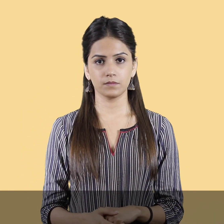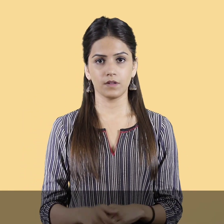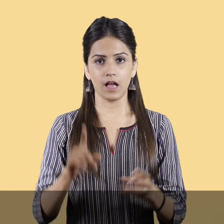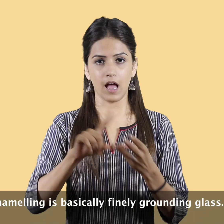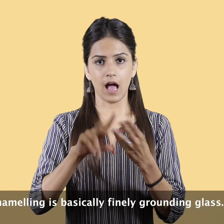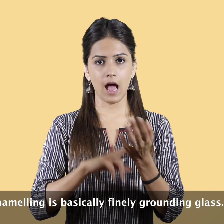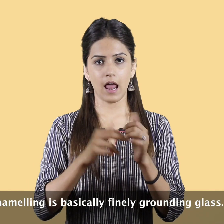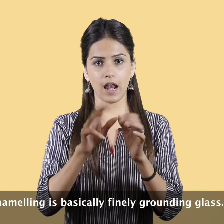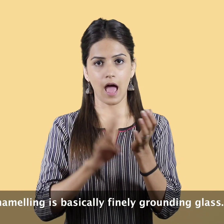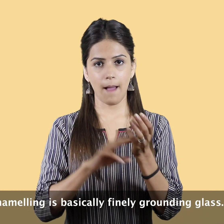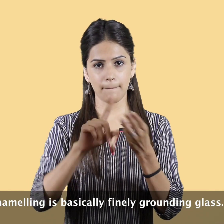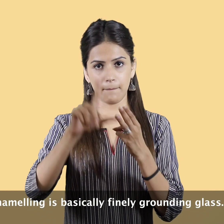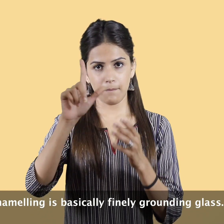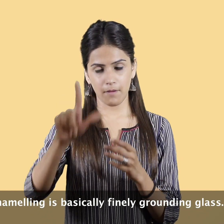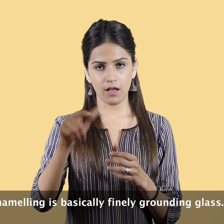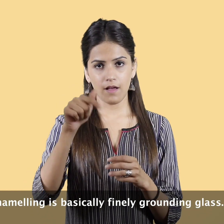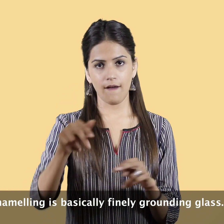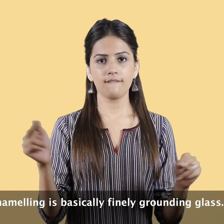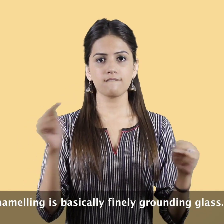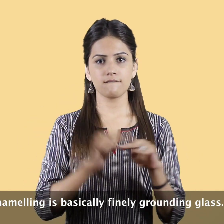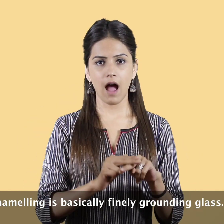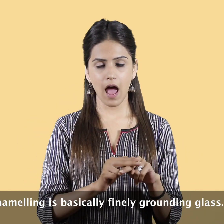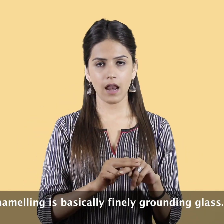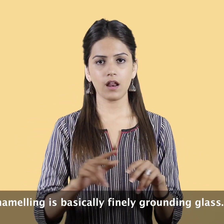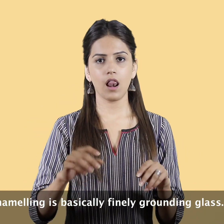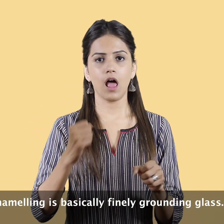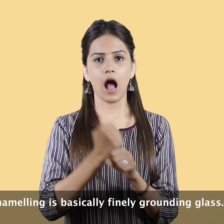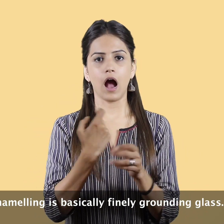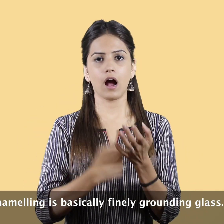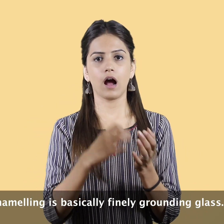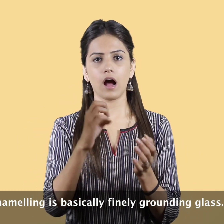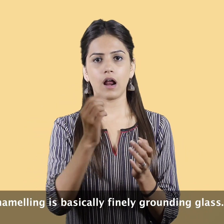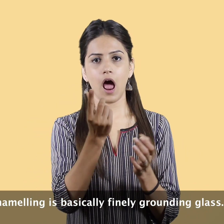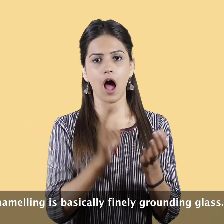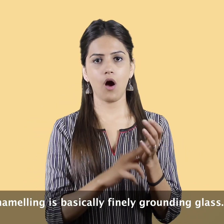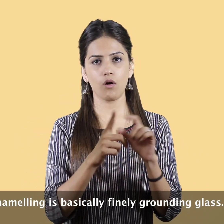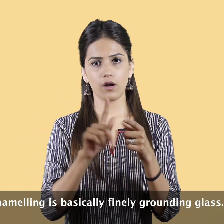Number 3. Enamelling is basically finely grounding glass.